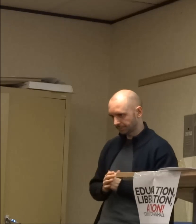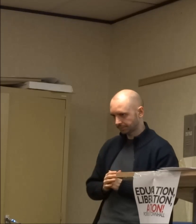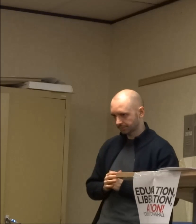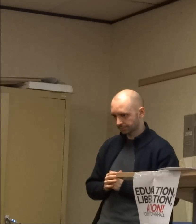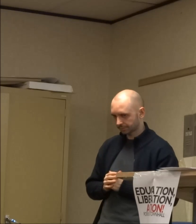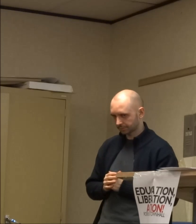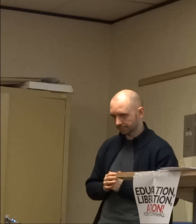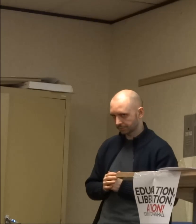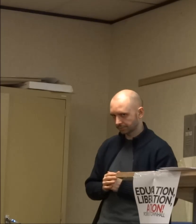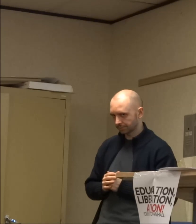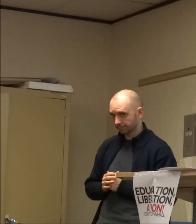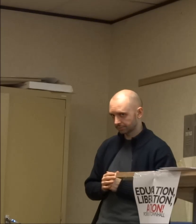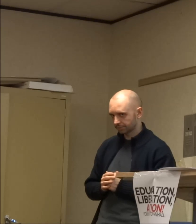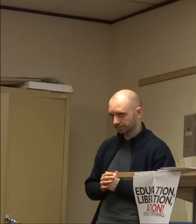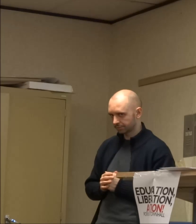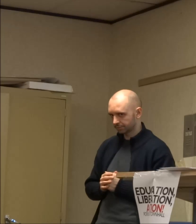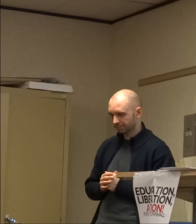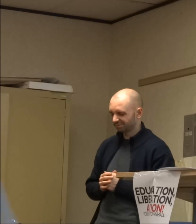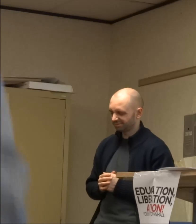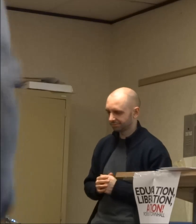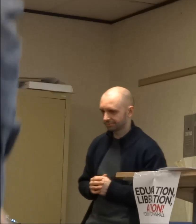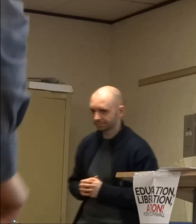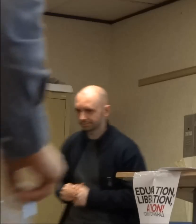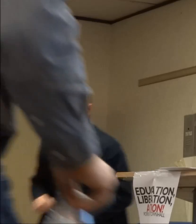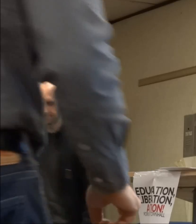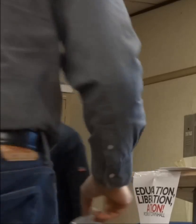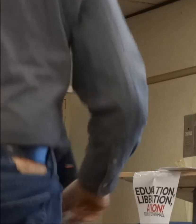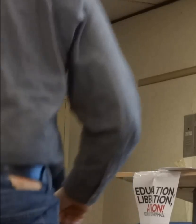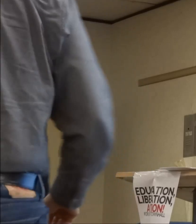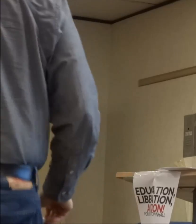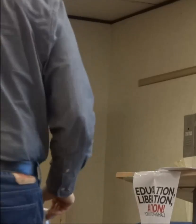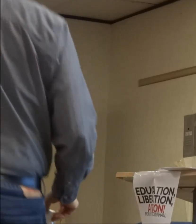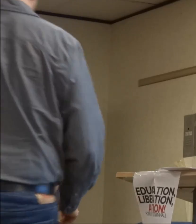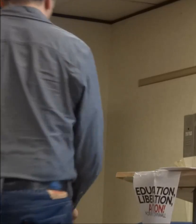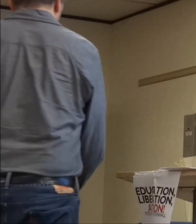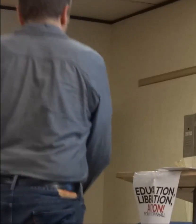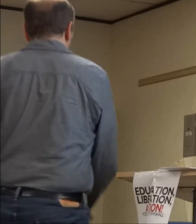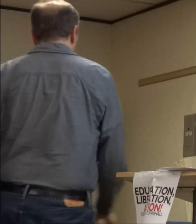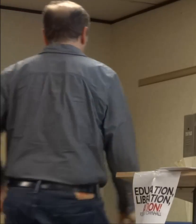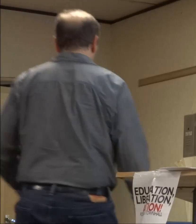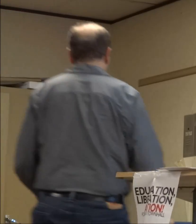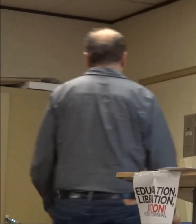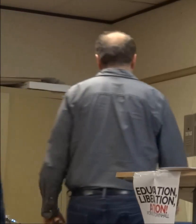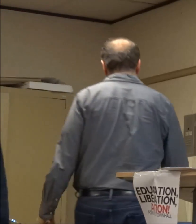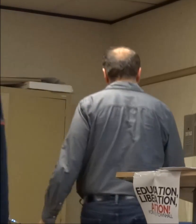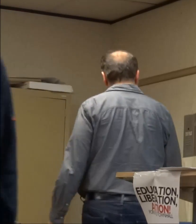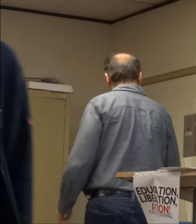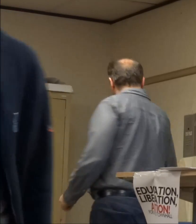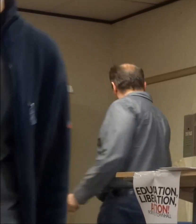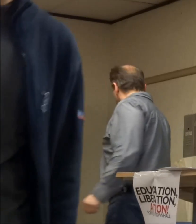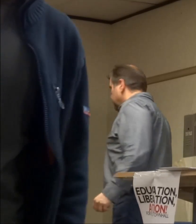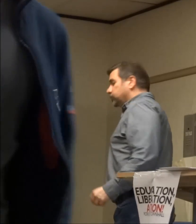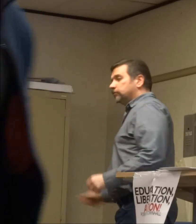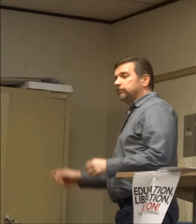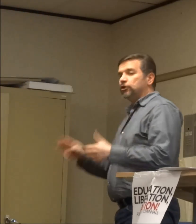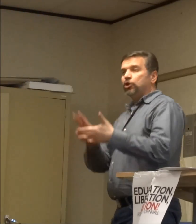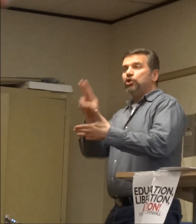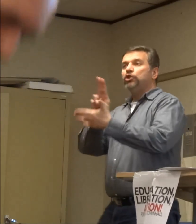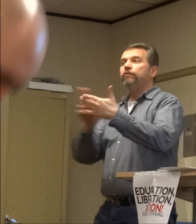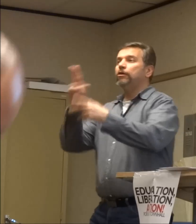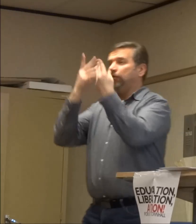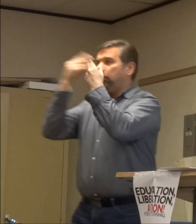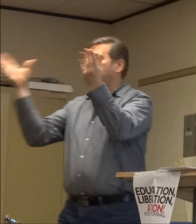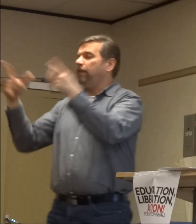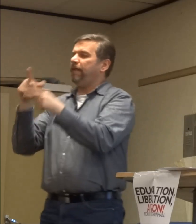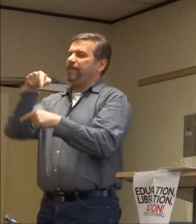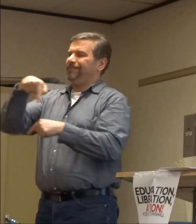has helped to create a diverse and vibrant community. And they claim that supporting students is a top priority. The whole notion of